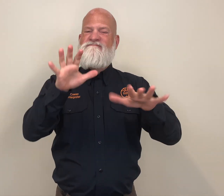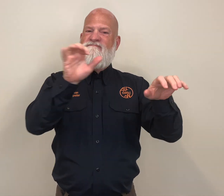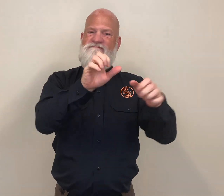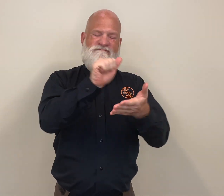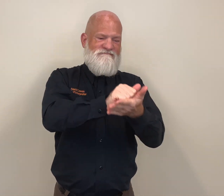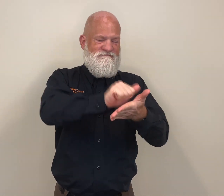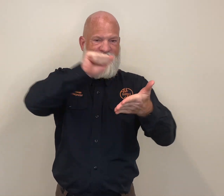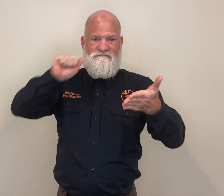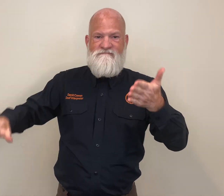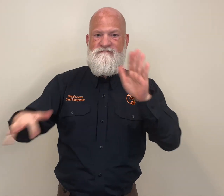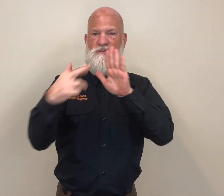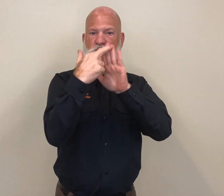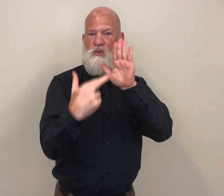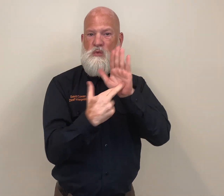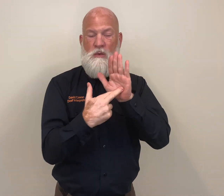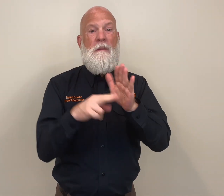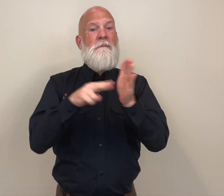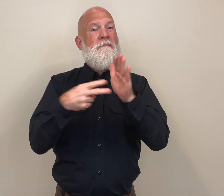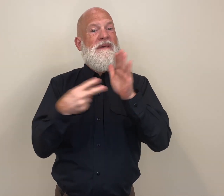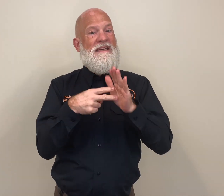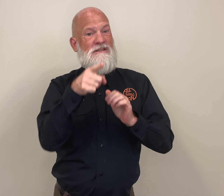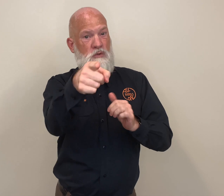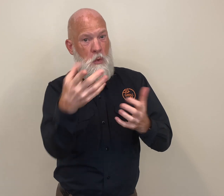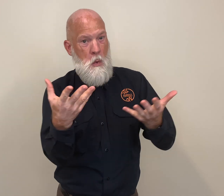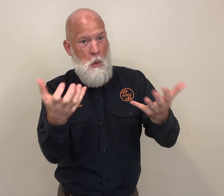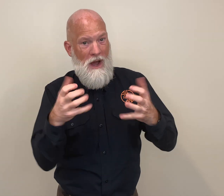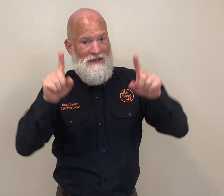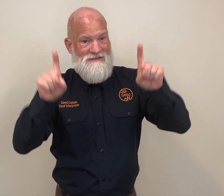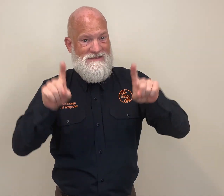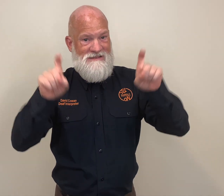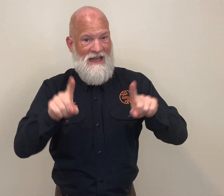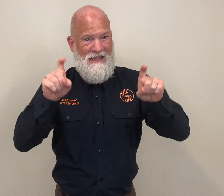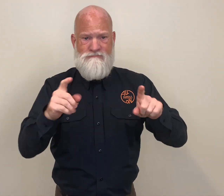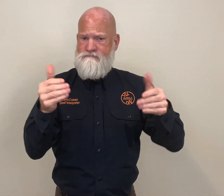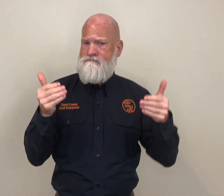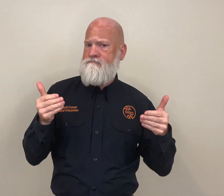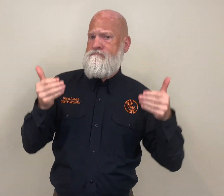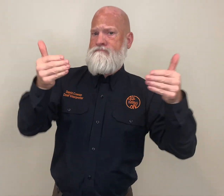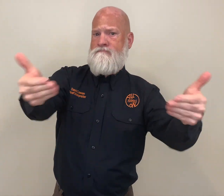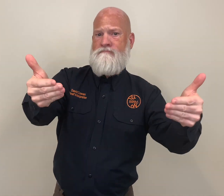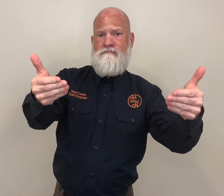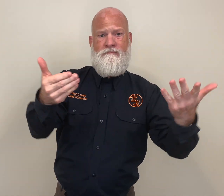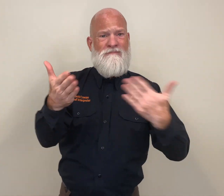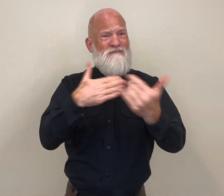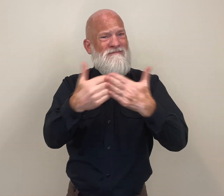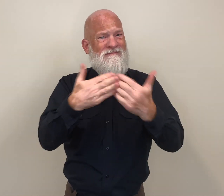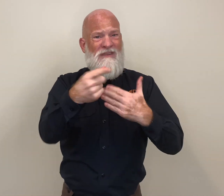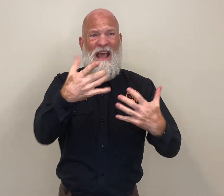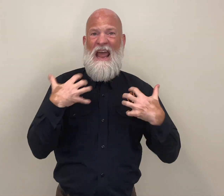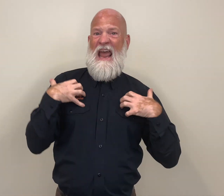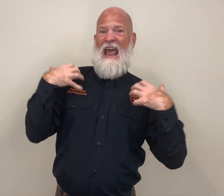And so the state of Georgia has opened up testing to all Georgians, whether they are symptomatic or not.